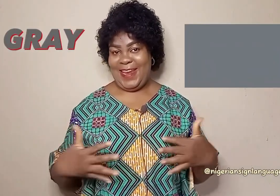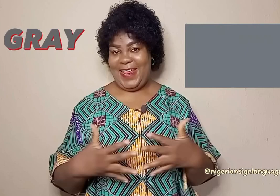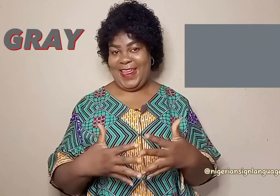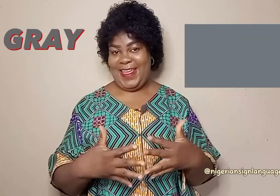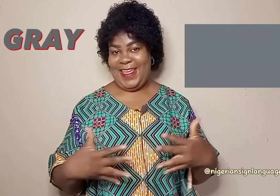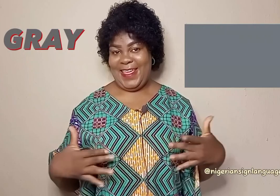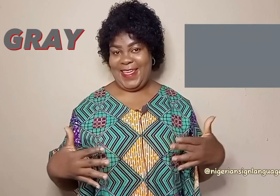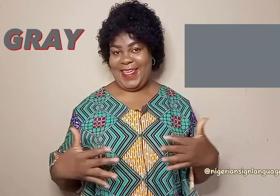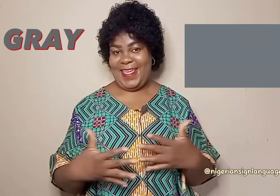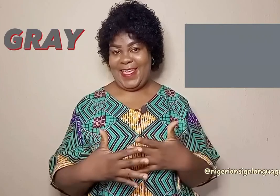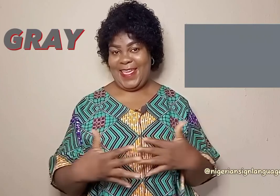gray,